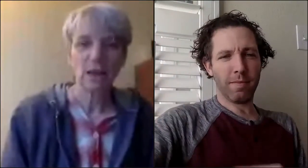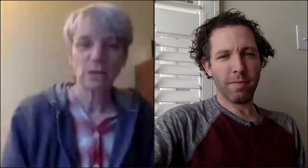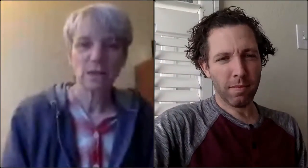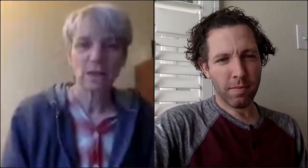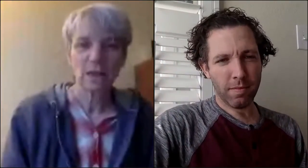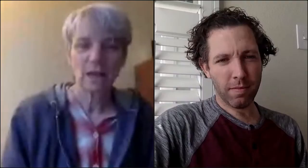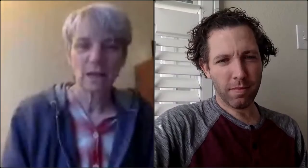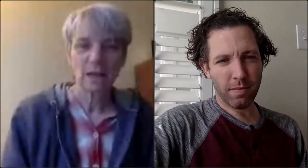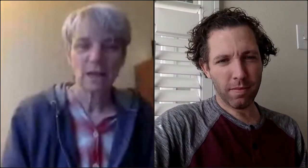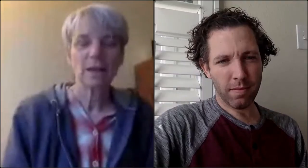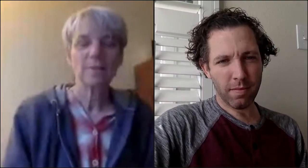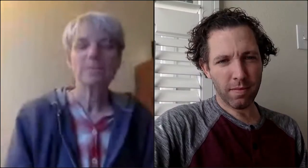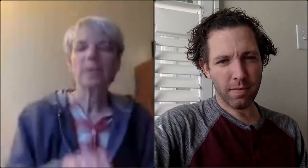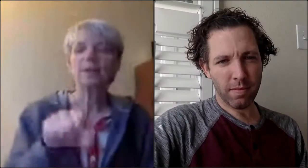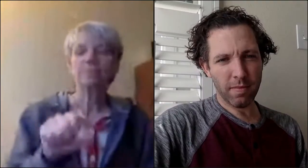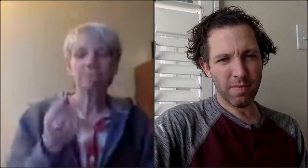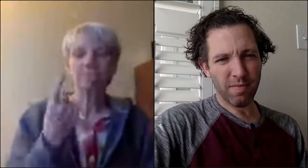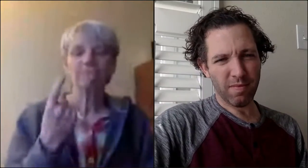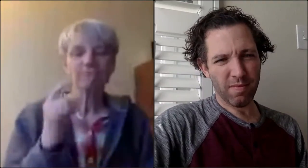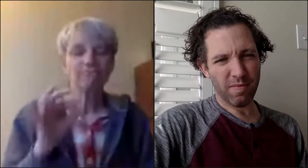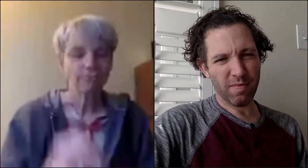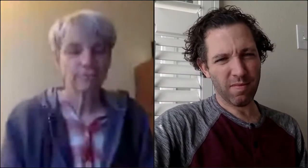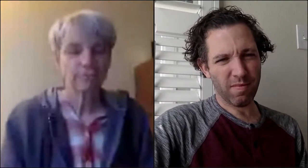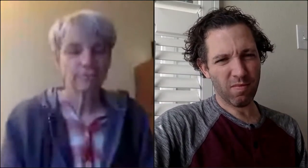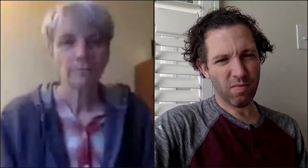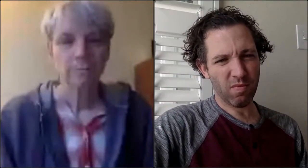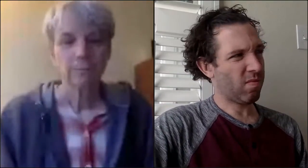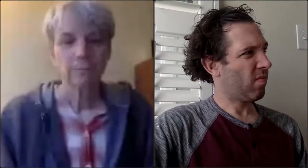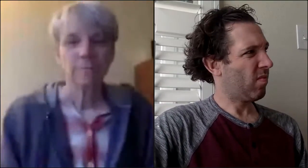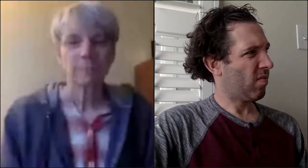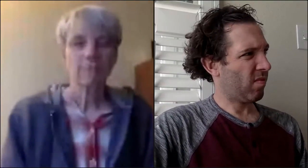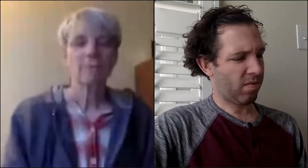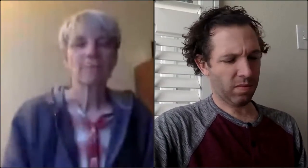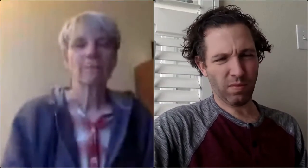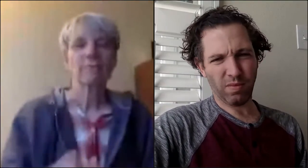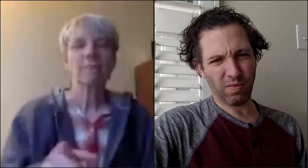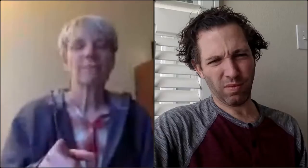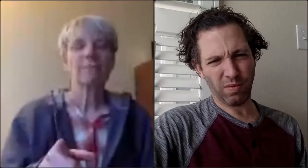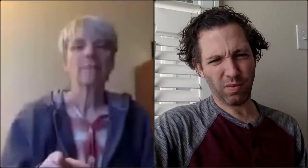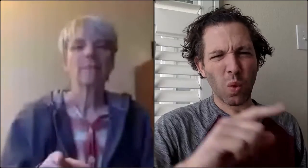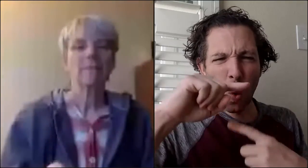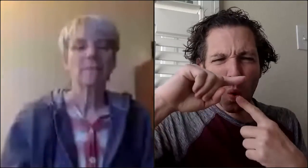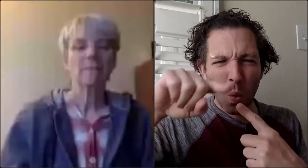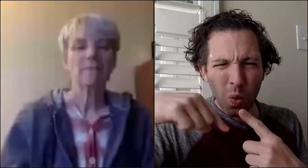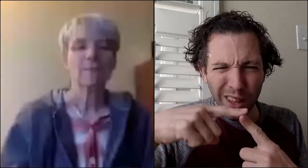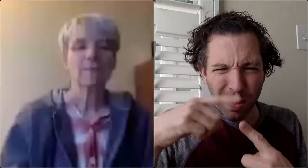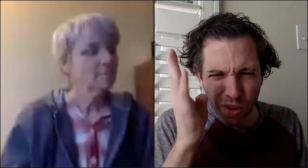close. Right. Yeah, that does make sense. That's the advantage with the simultaneous for signed language, because you don't have to